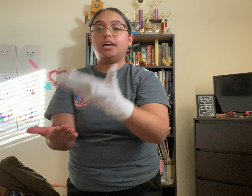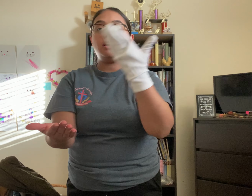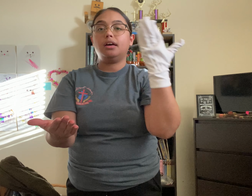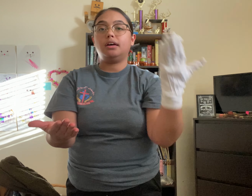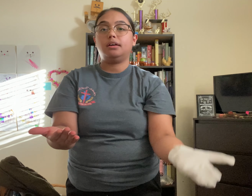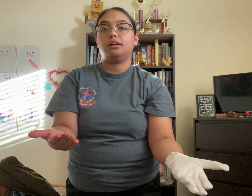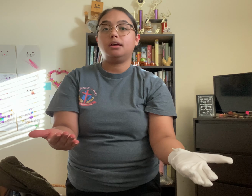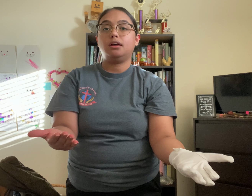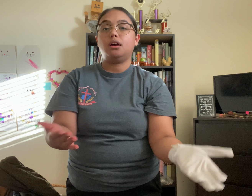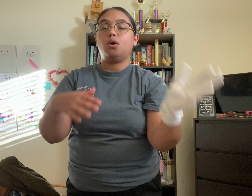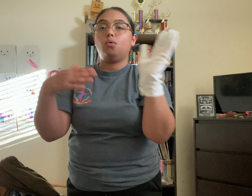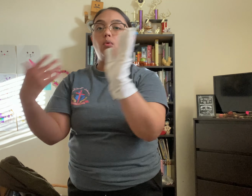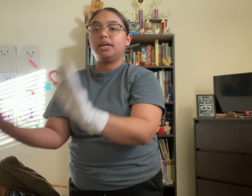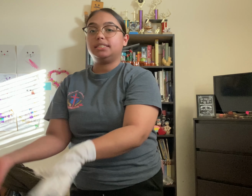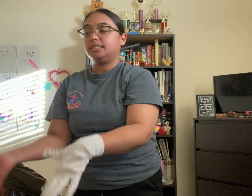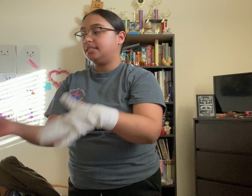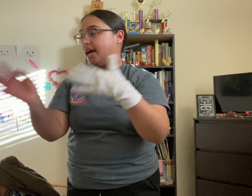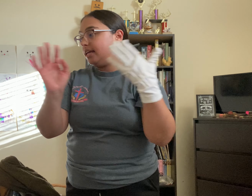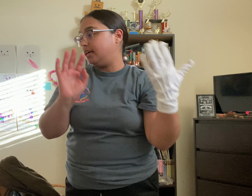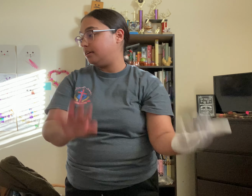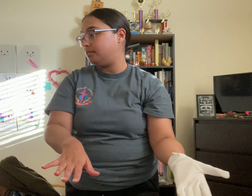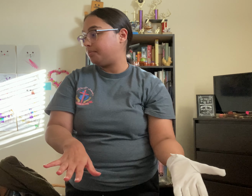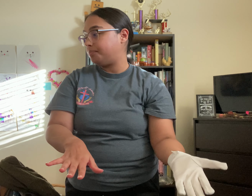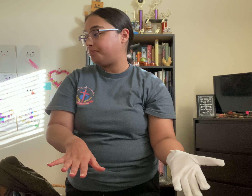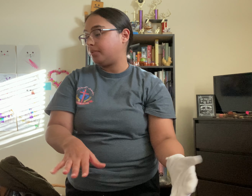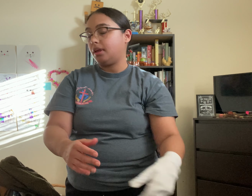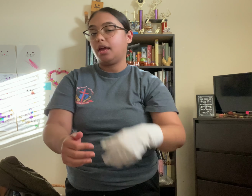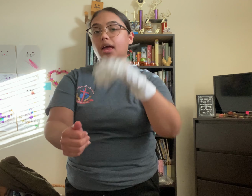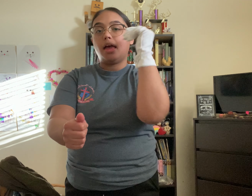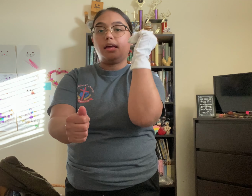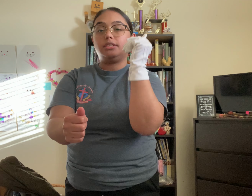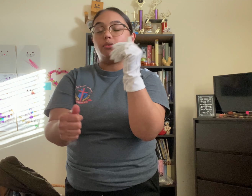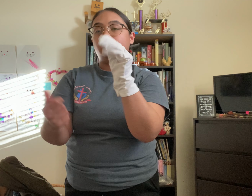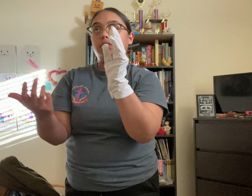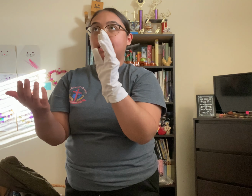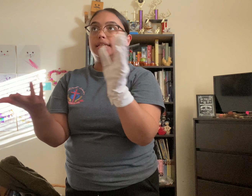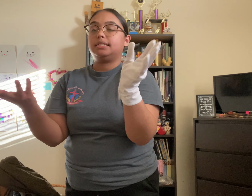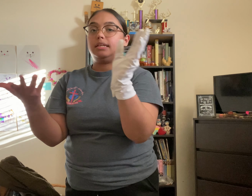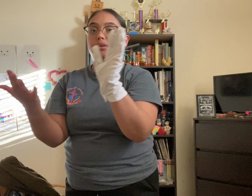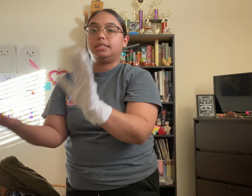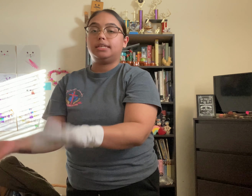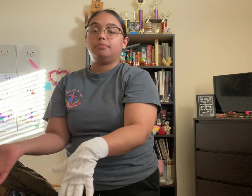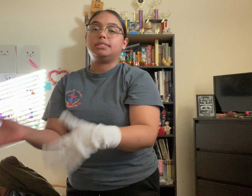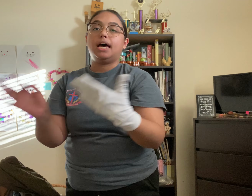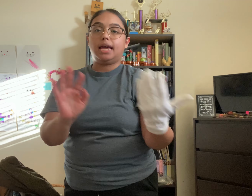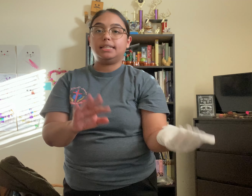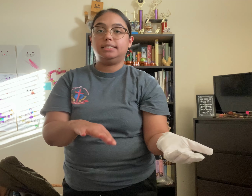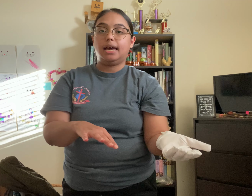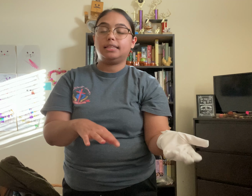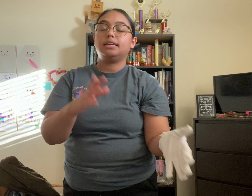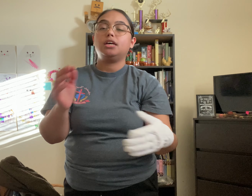everything once dead. So dead is going to be the same sign as death.